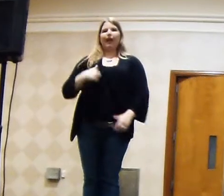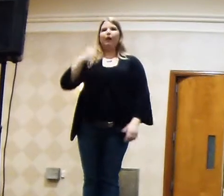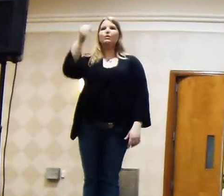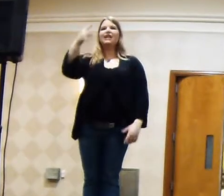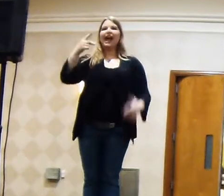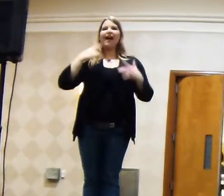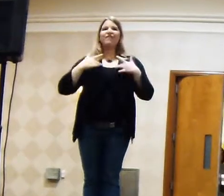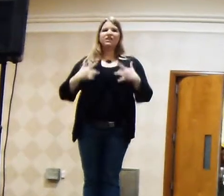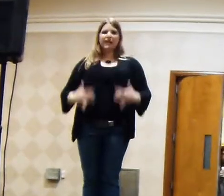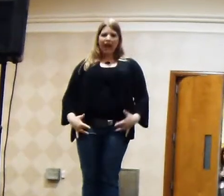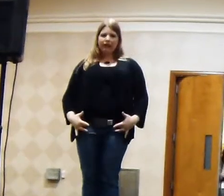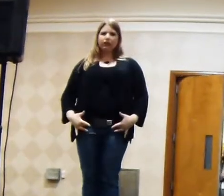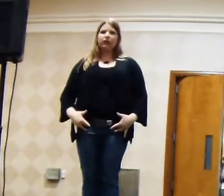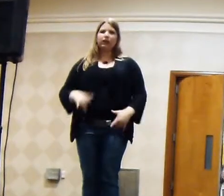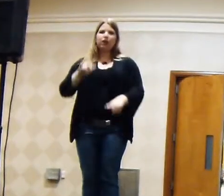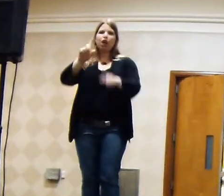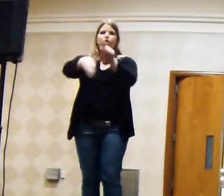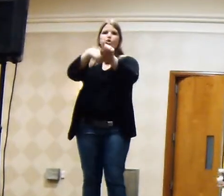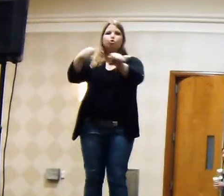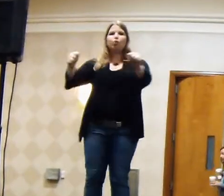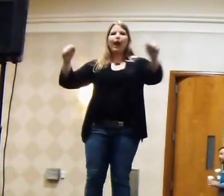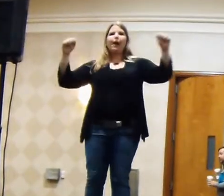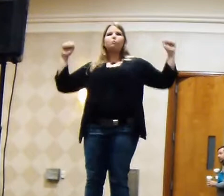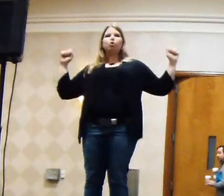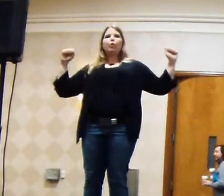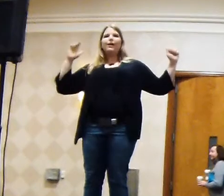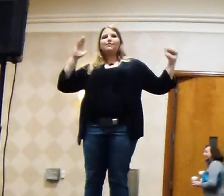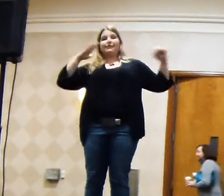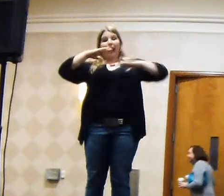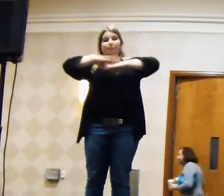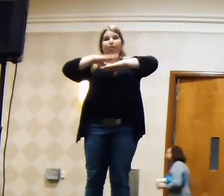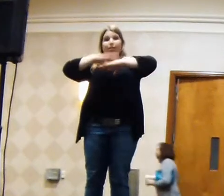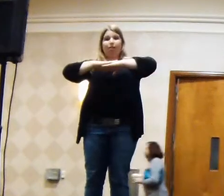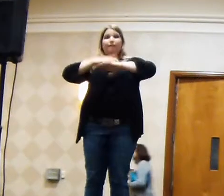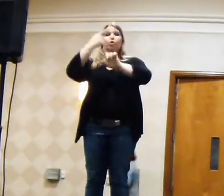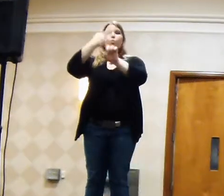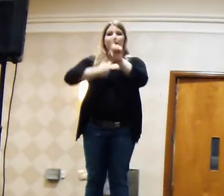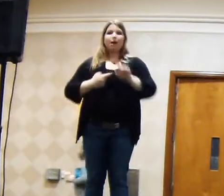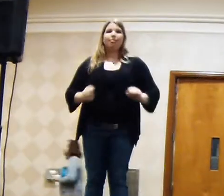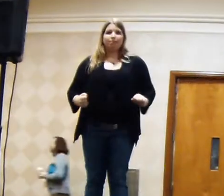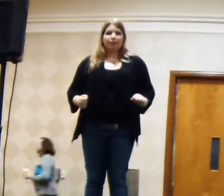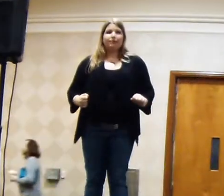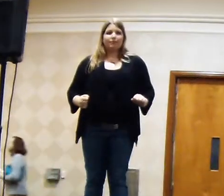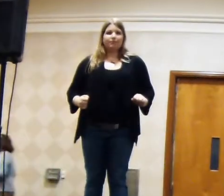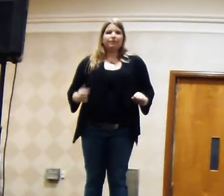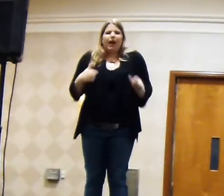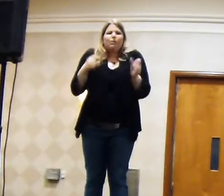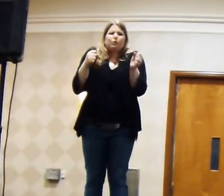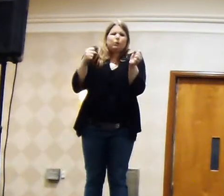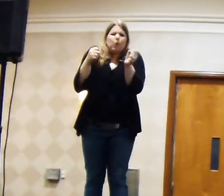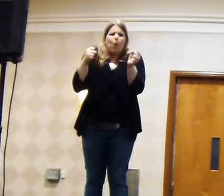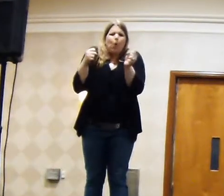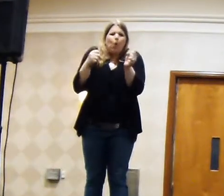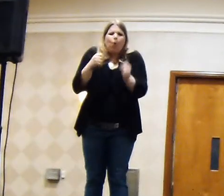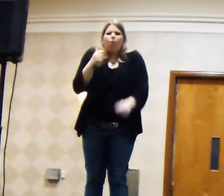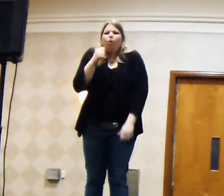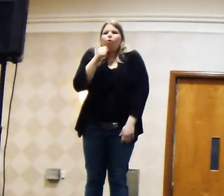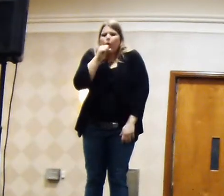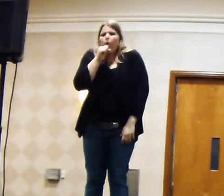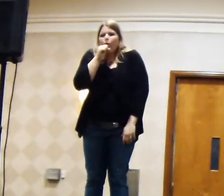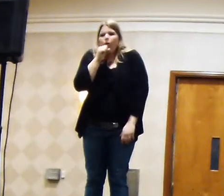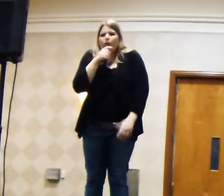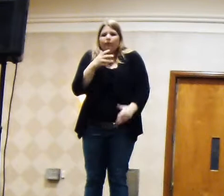naked, strapped to a table for a month. Okay. That's what I remember. I was very, very cold. I was just coughing and they would